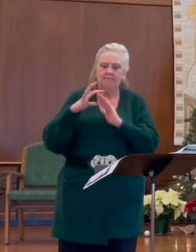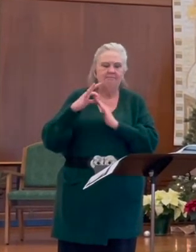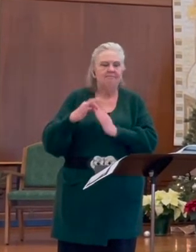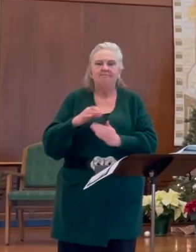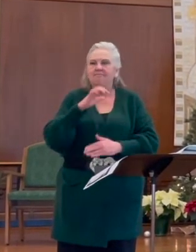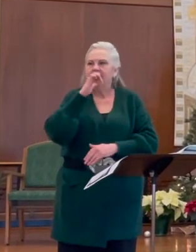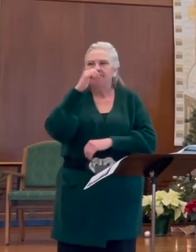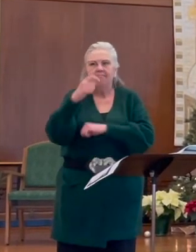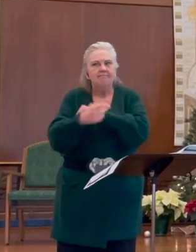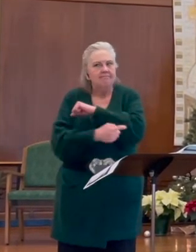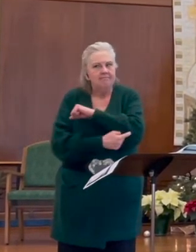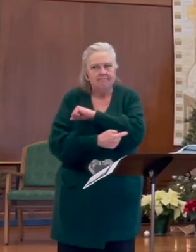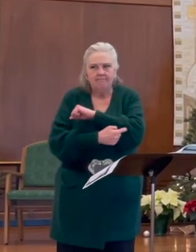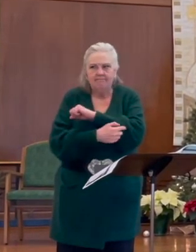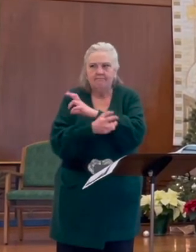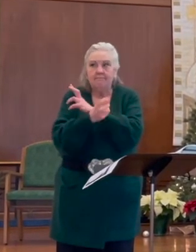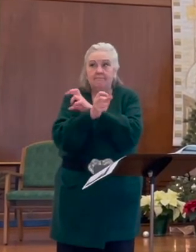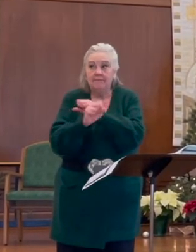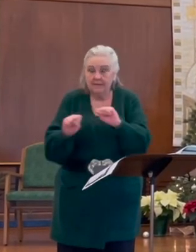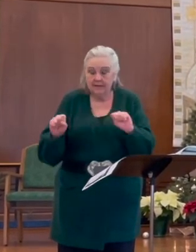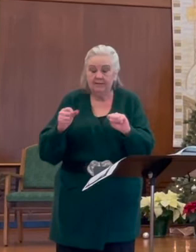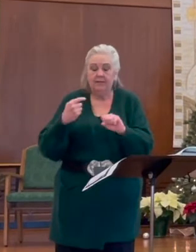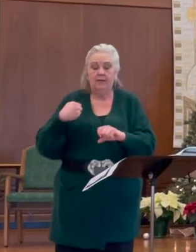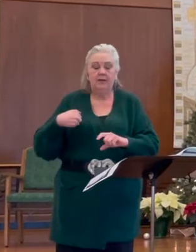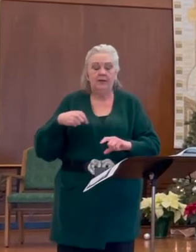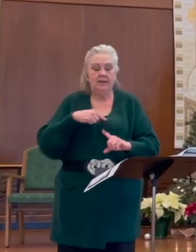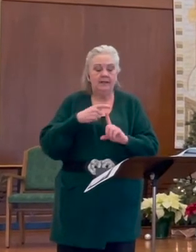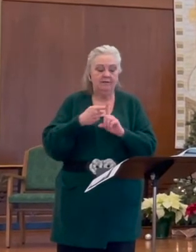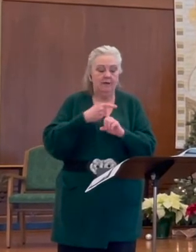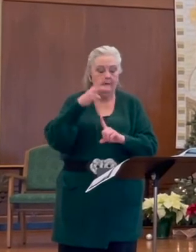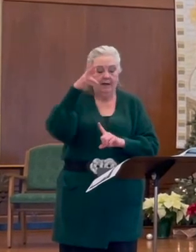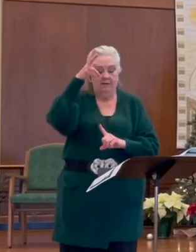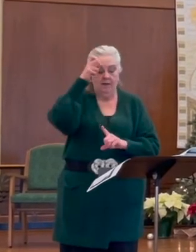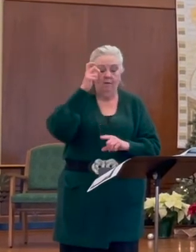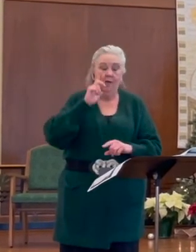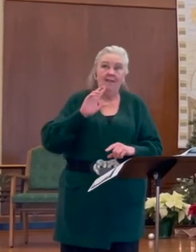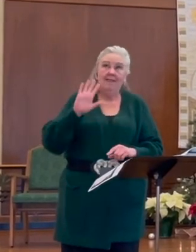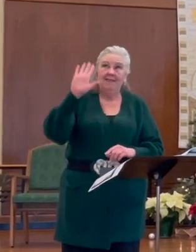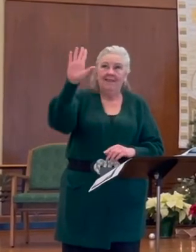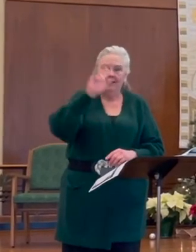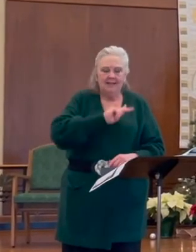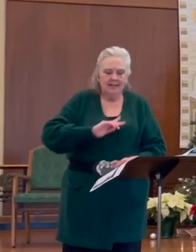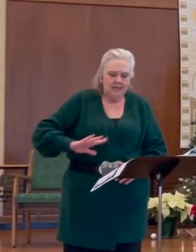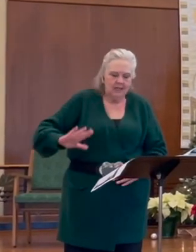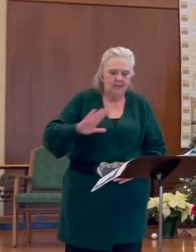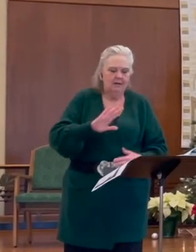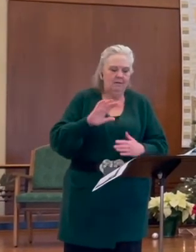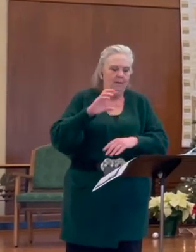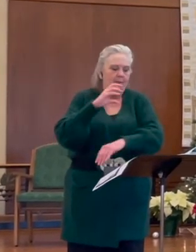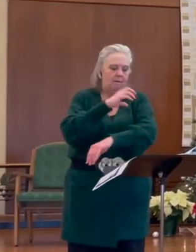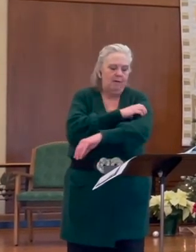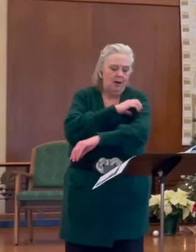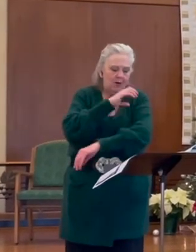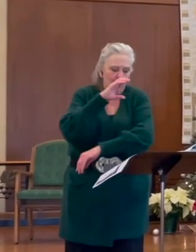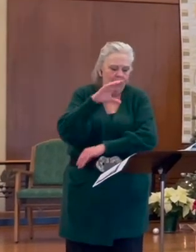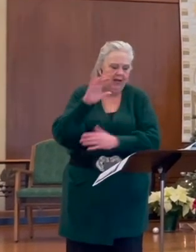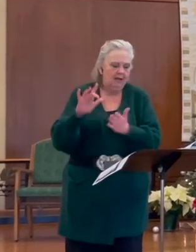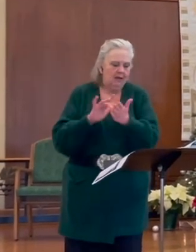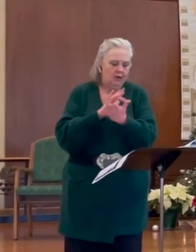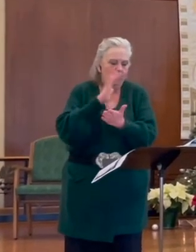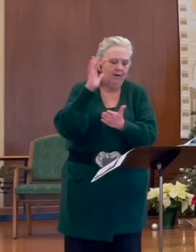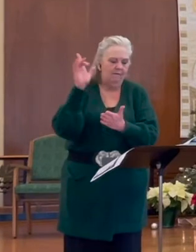not into temptation, but deliver us from evil. For thine is the kingdom, and the power, and the